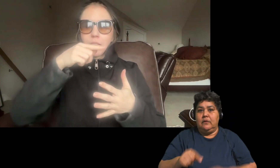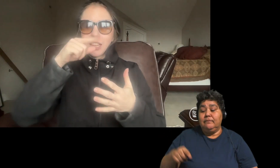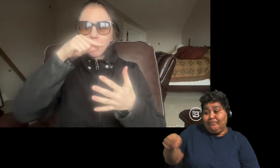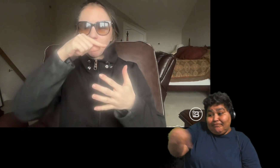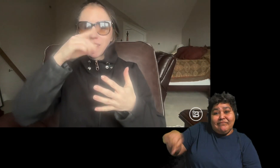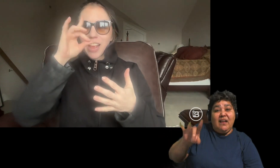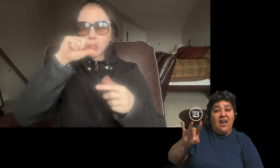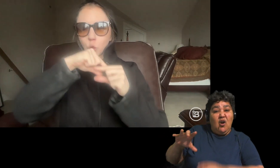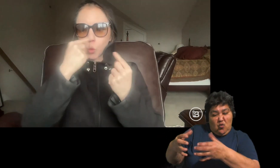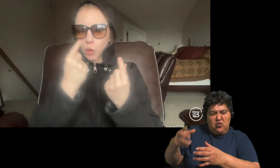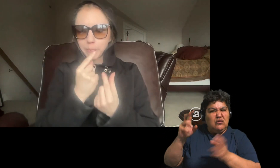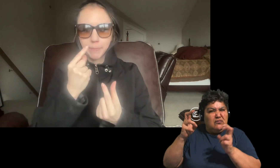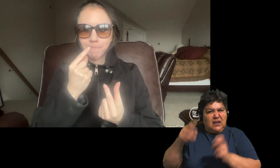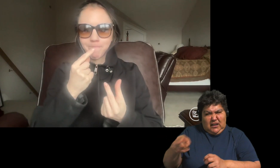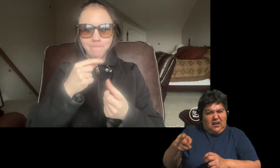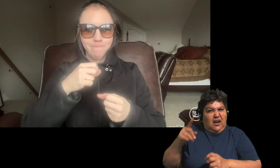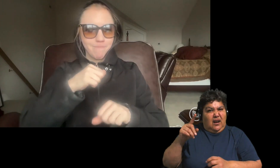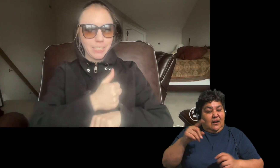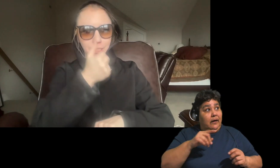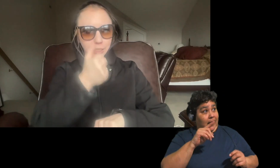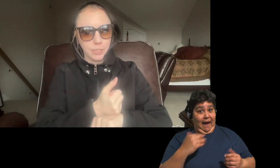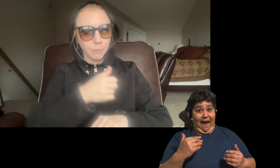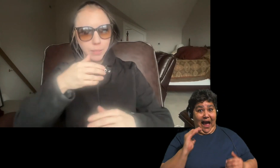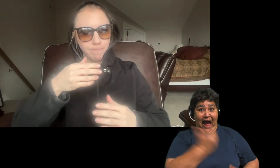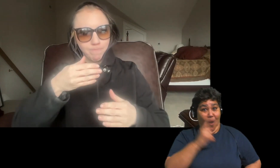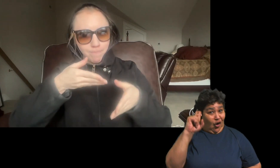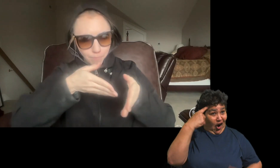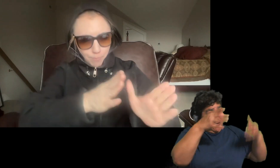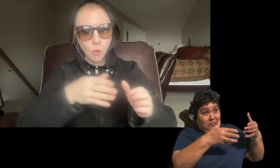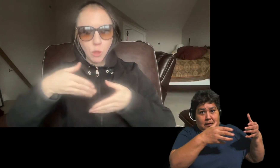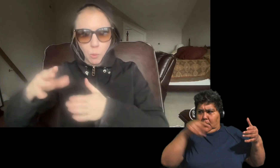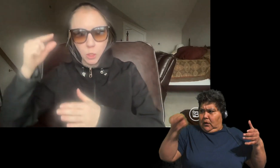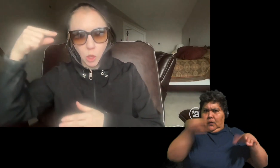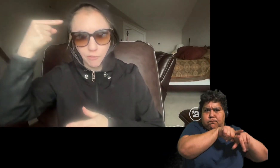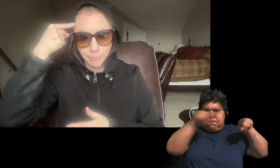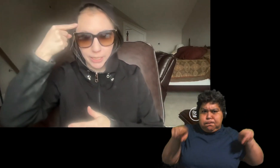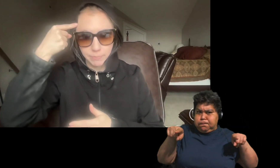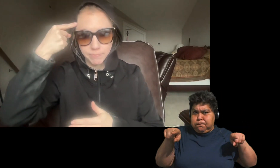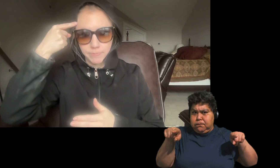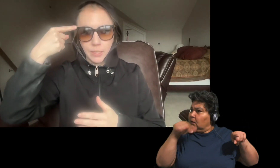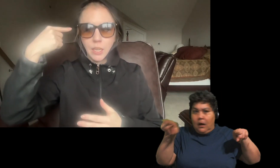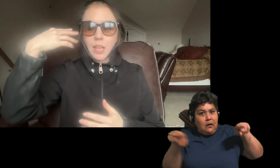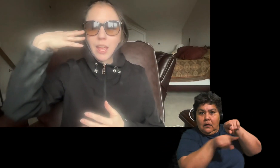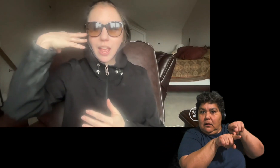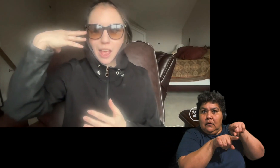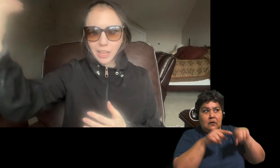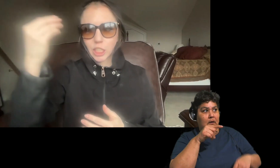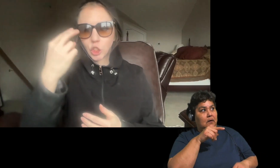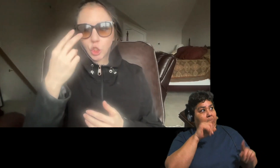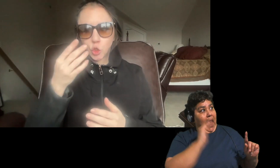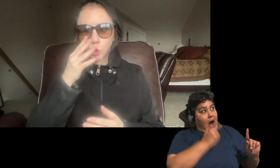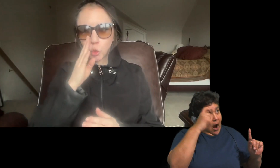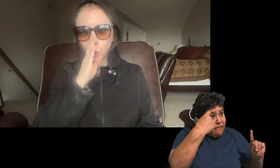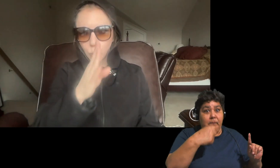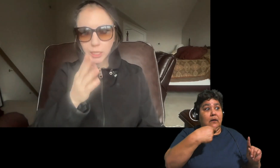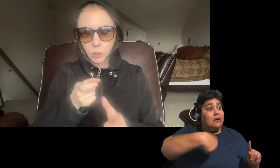actually used. And in many ways, these 8 groups, they set up their own parallel government,